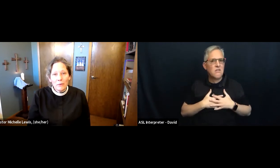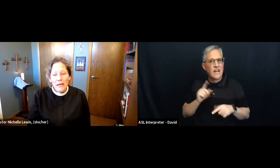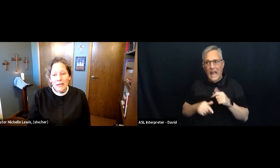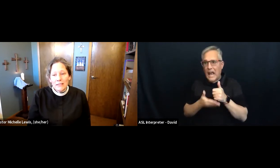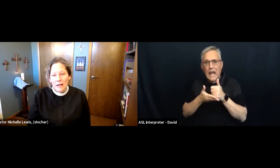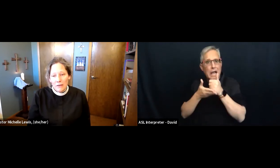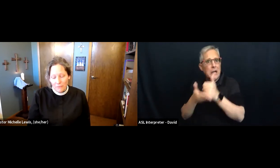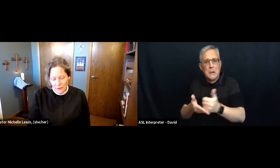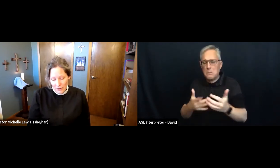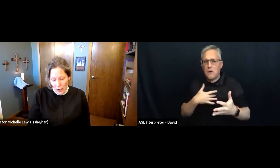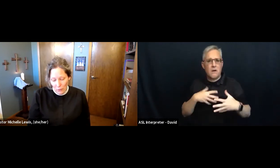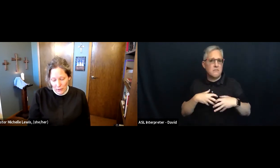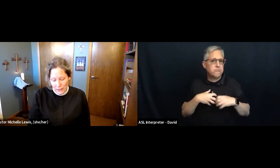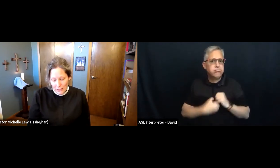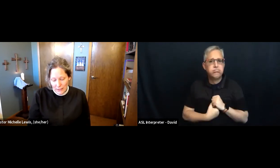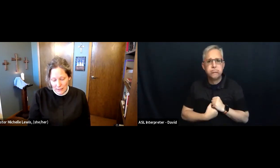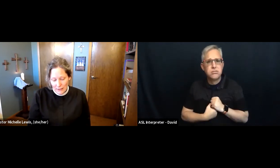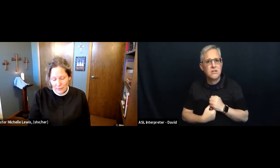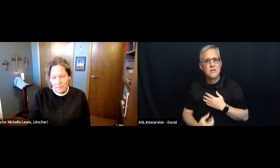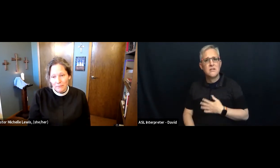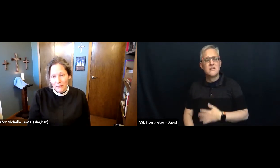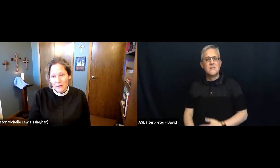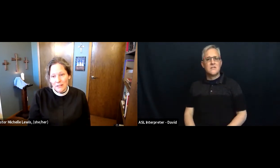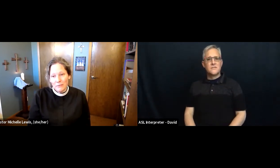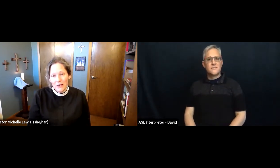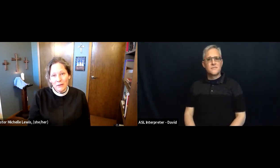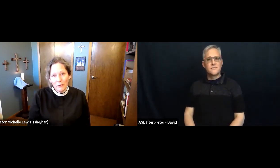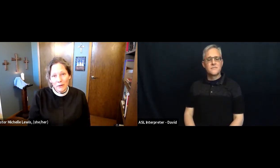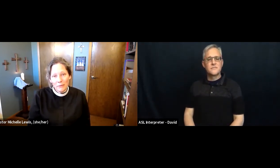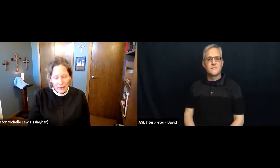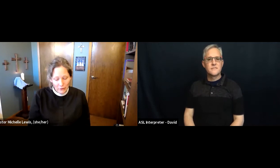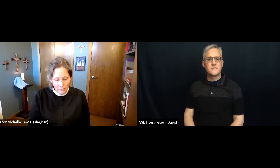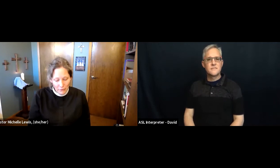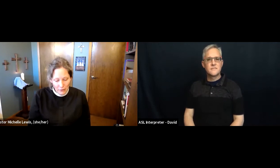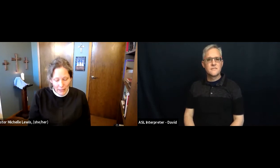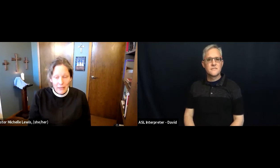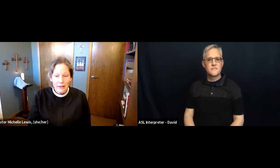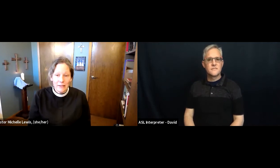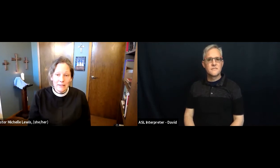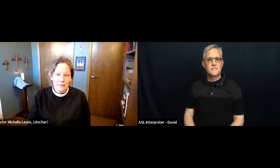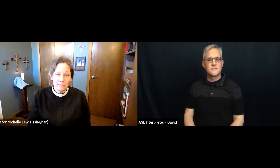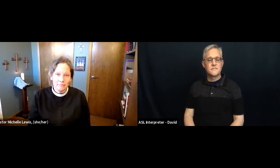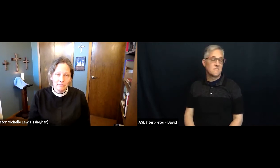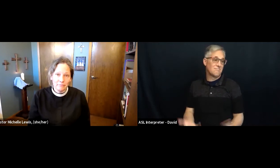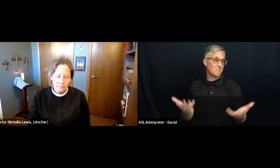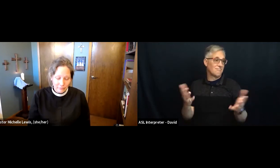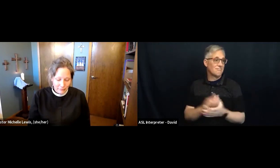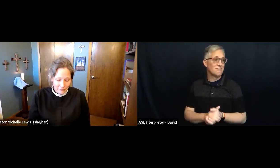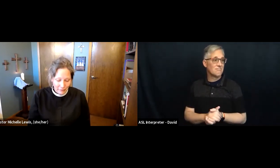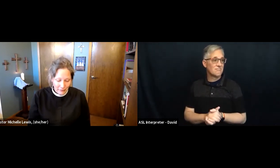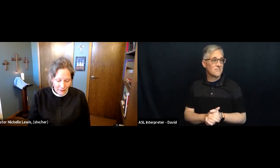Or the ways that I feel helpless to make the world better for my kids.